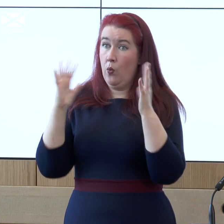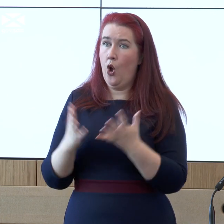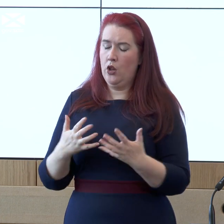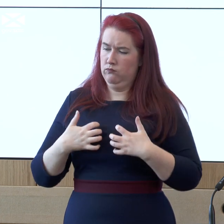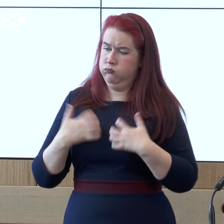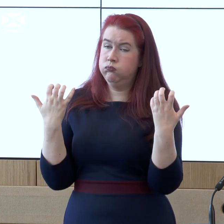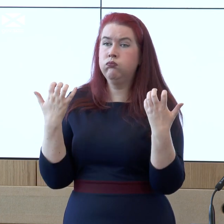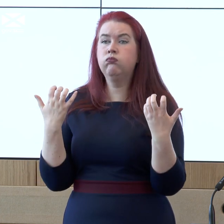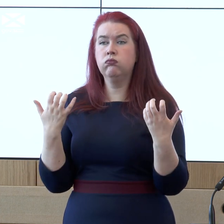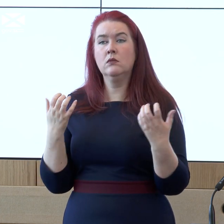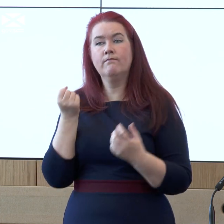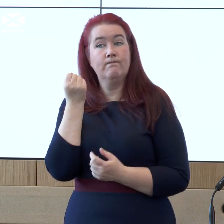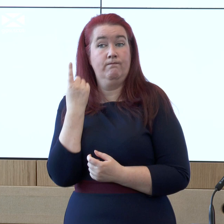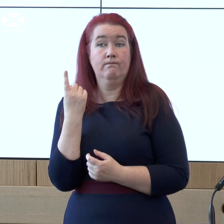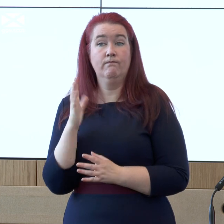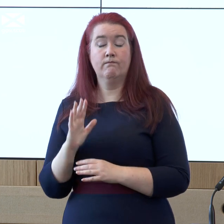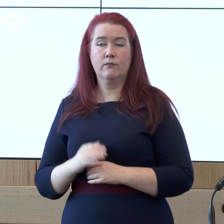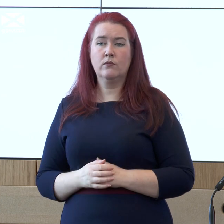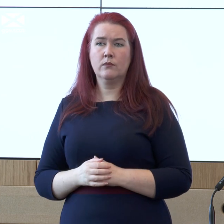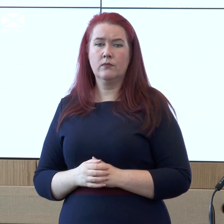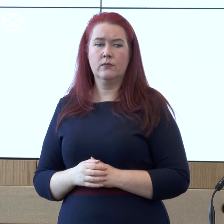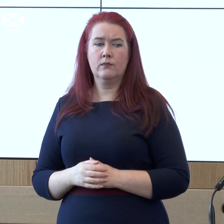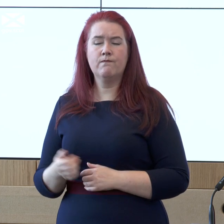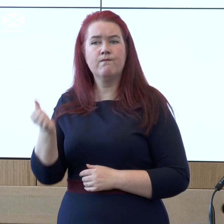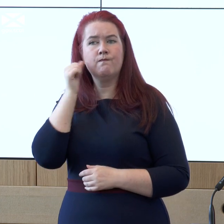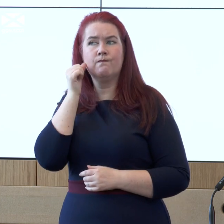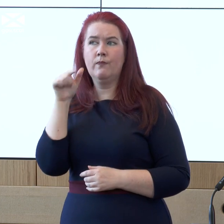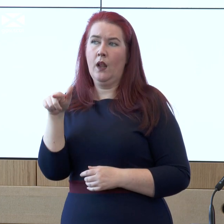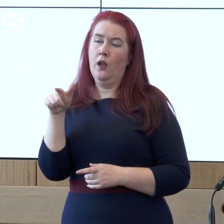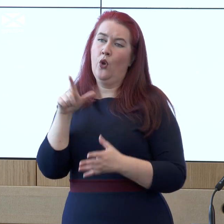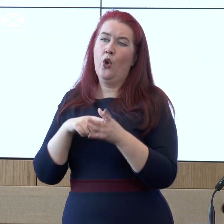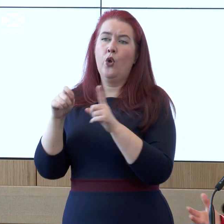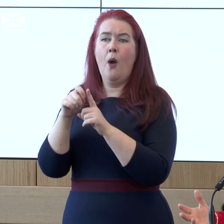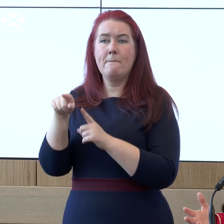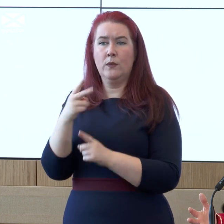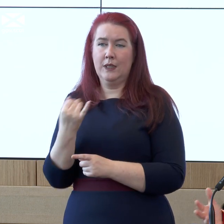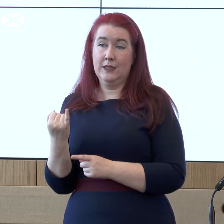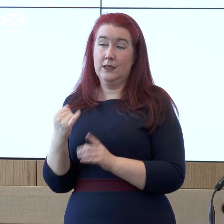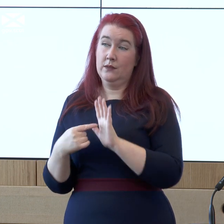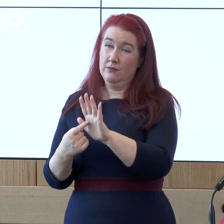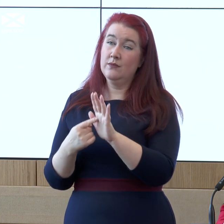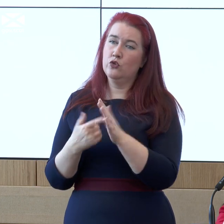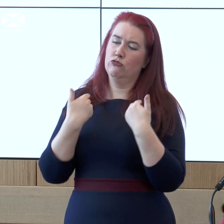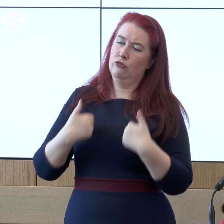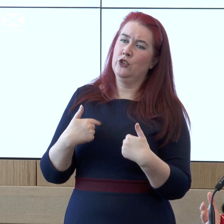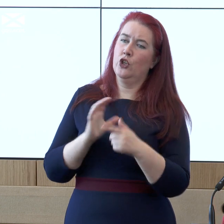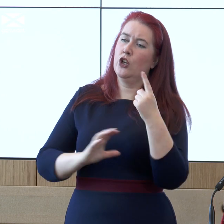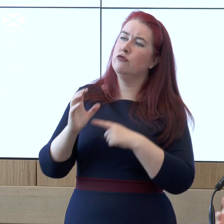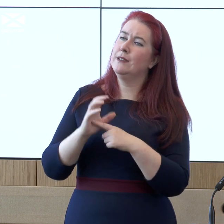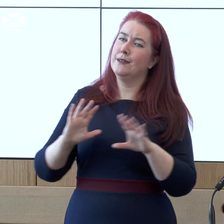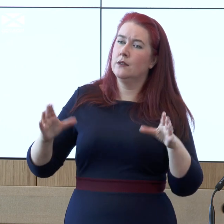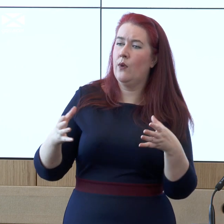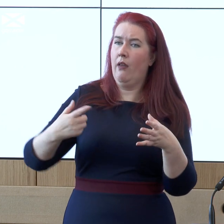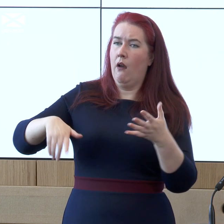feel. Indeed, I know that in some ways what COP represents, rich countries coming together to haggle